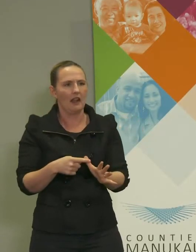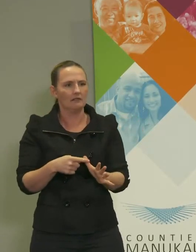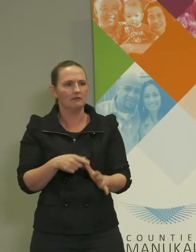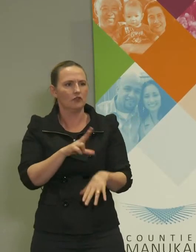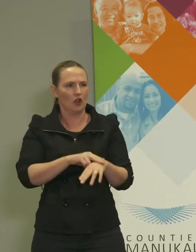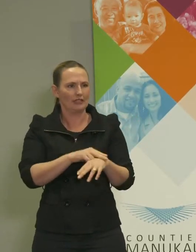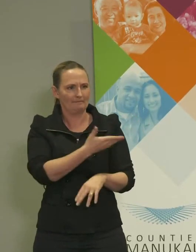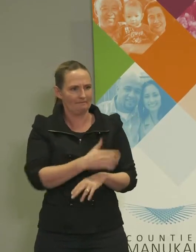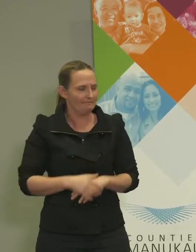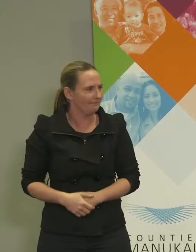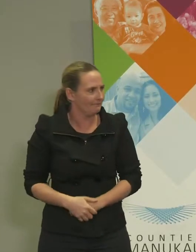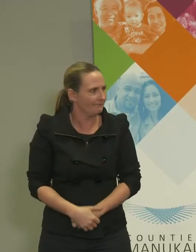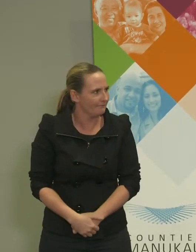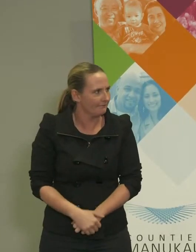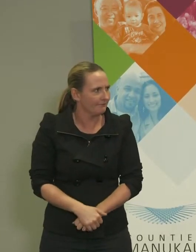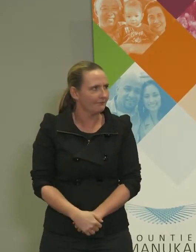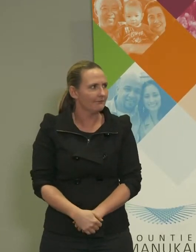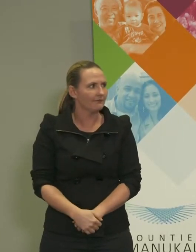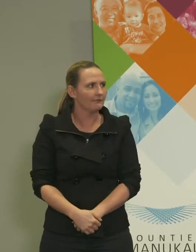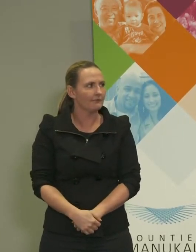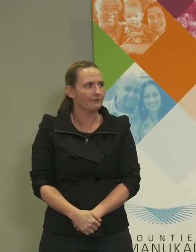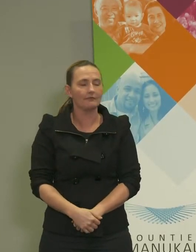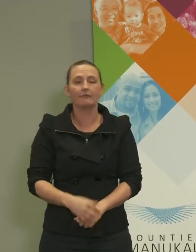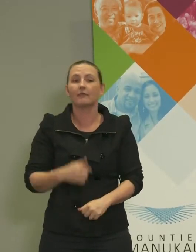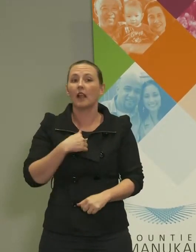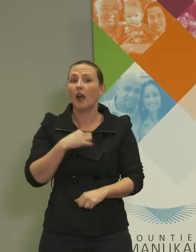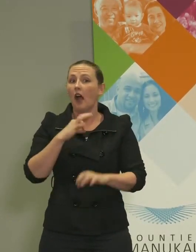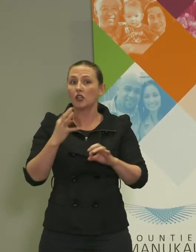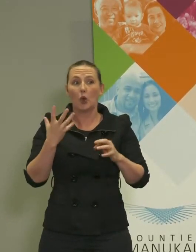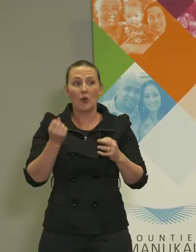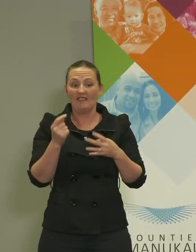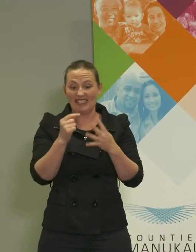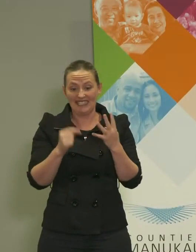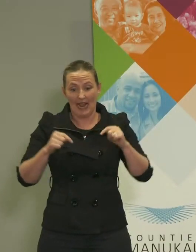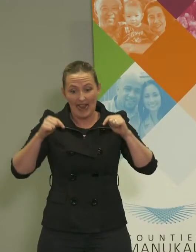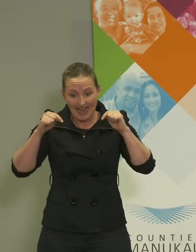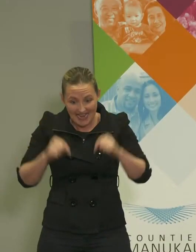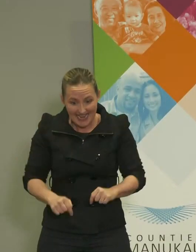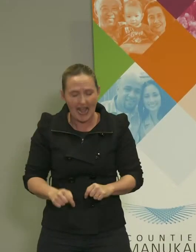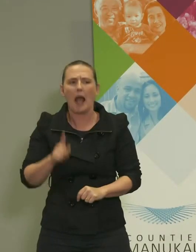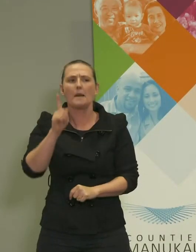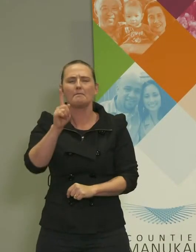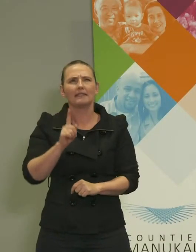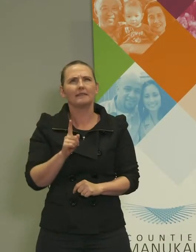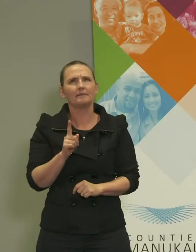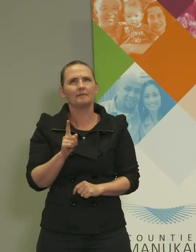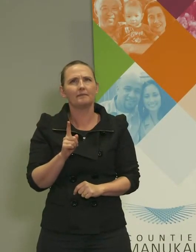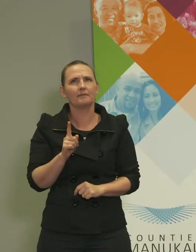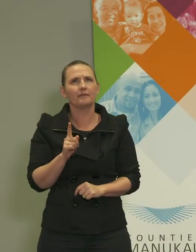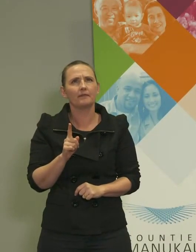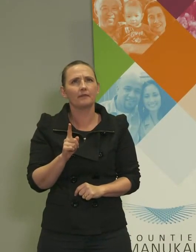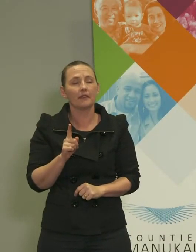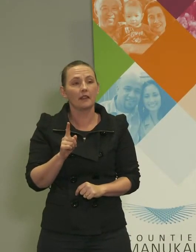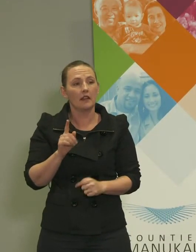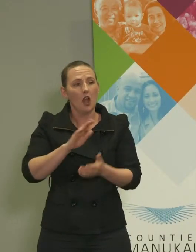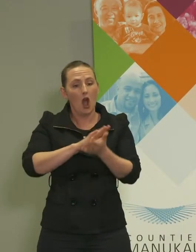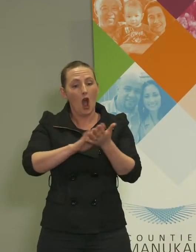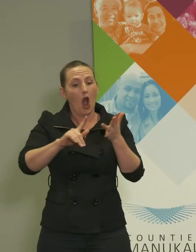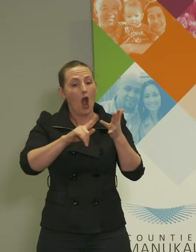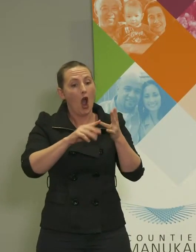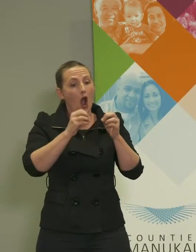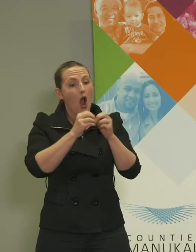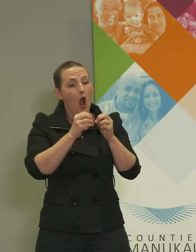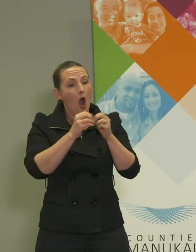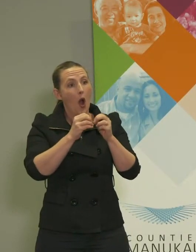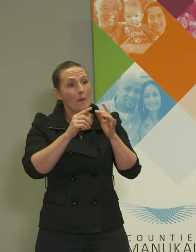on that. Yeah, I don't have the details right in front of me, but what, with the Hobbiton